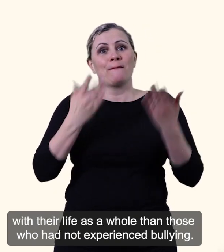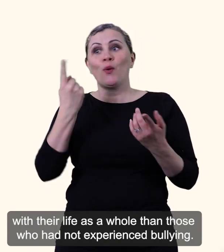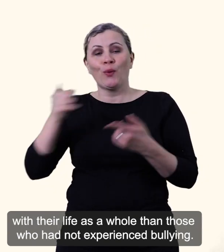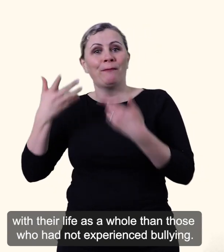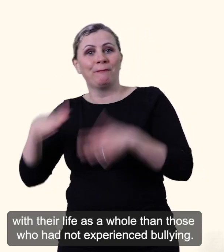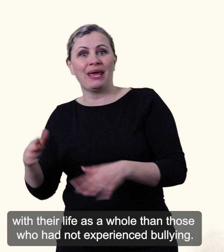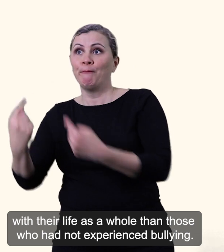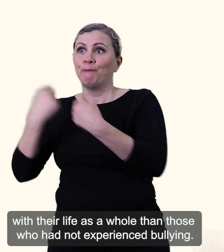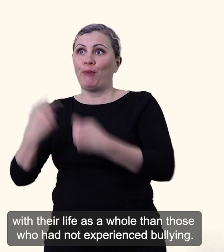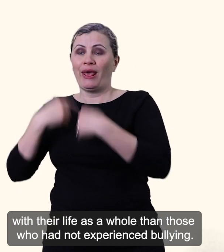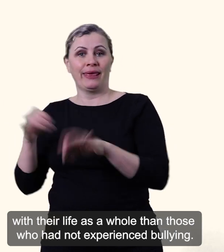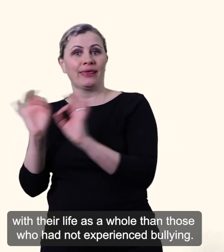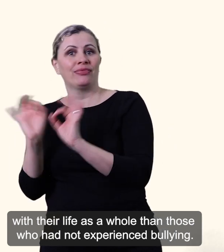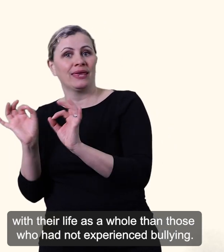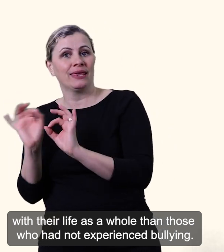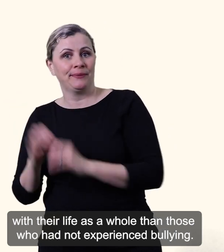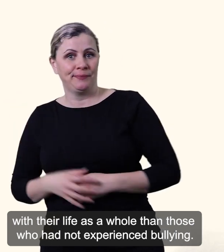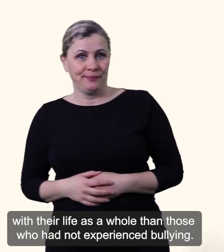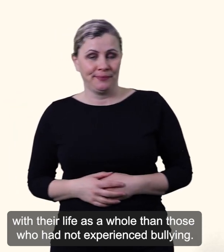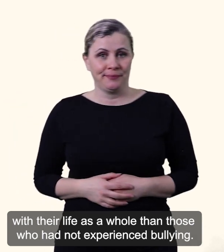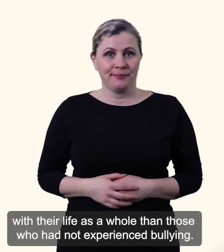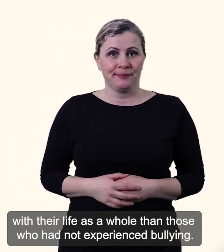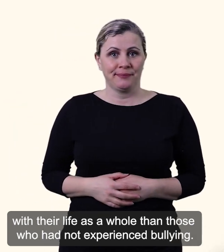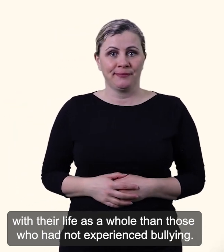whole than those who had not experienced bullying.